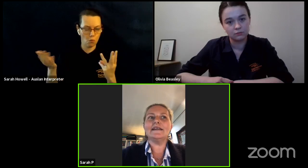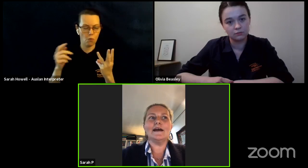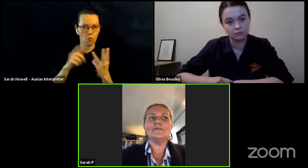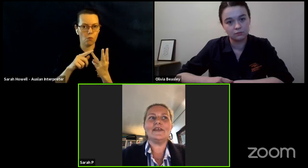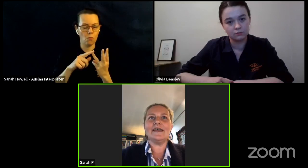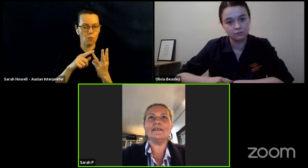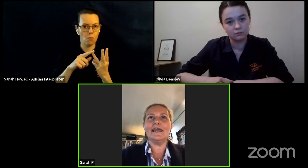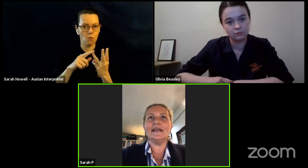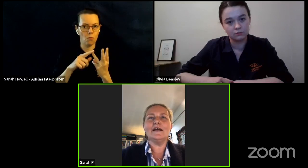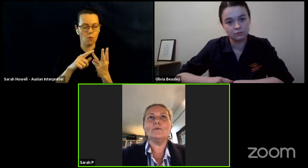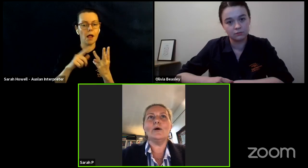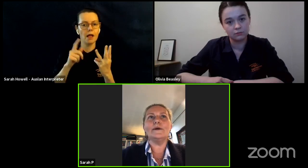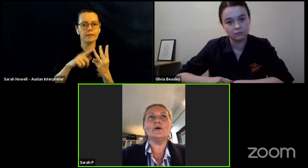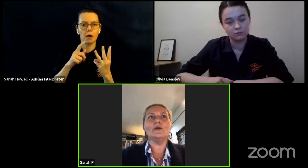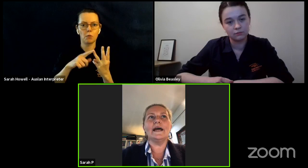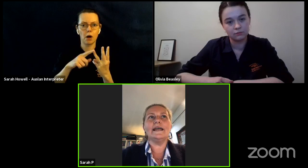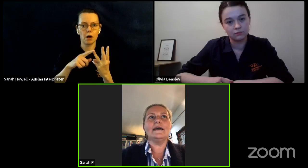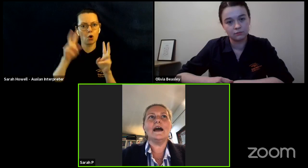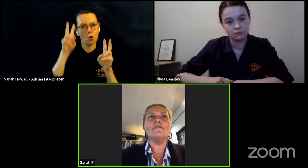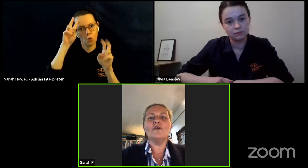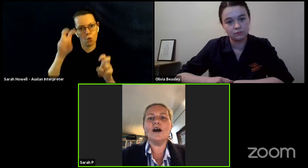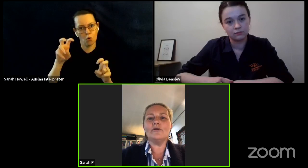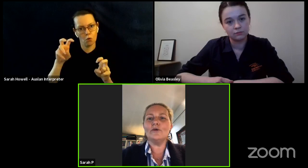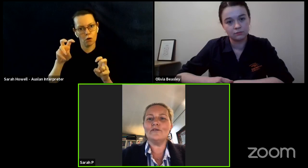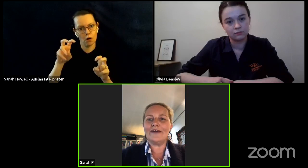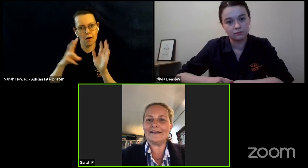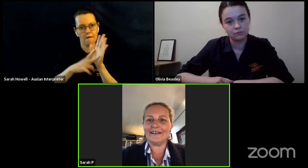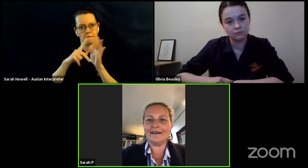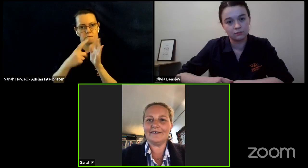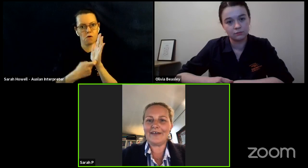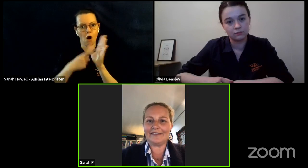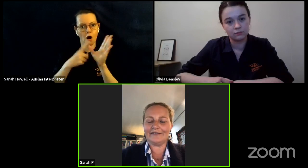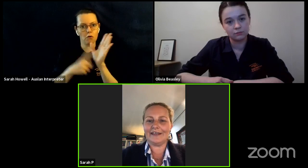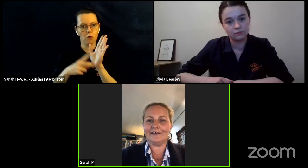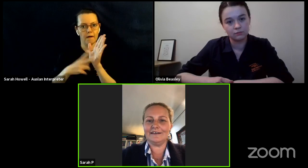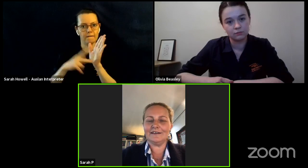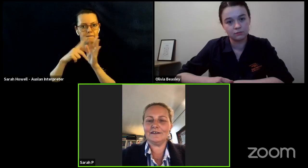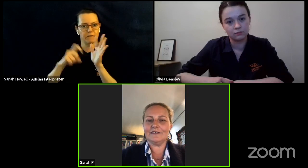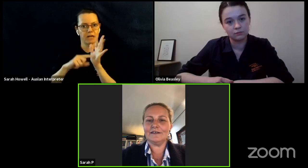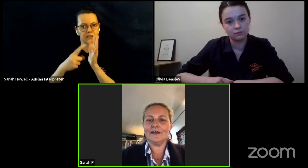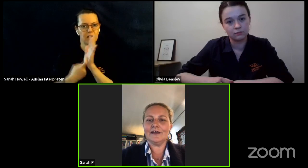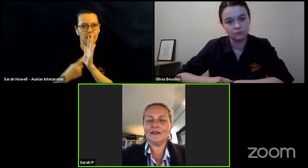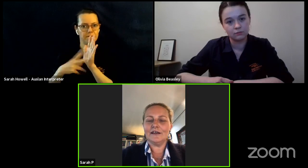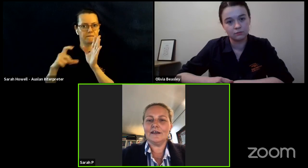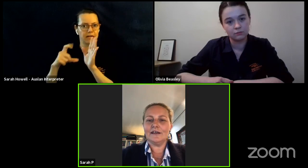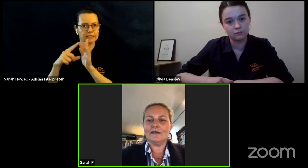and it comes as what we call a viral vector vaccine.